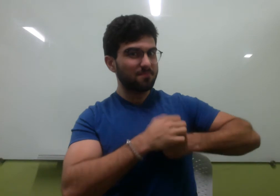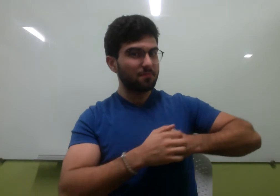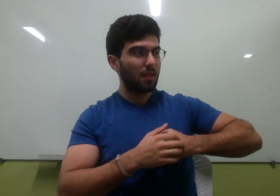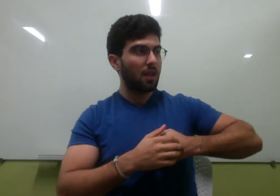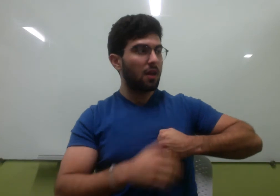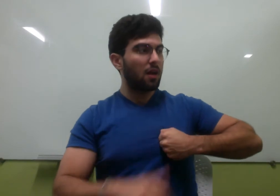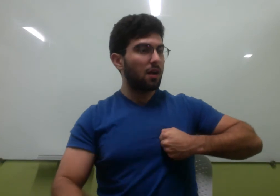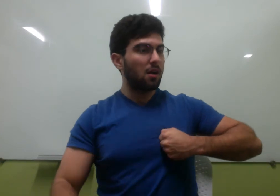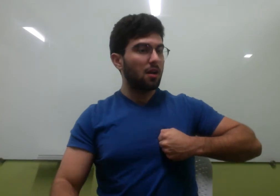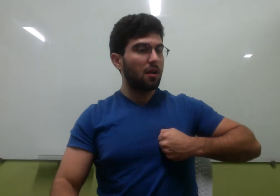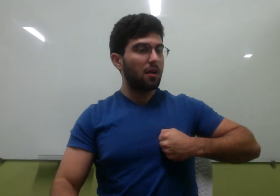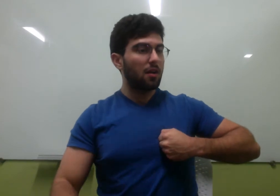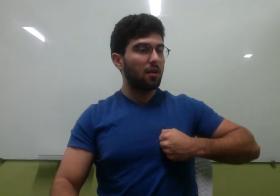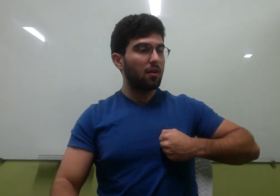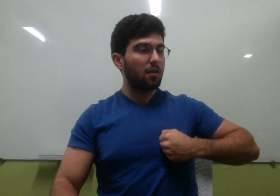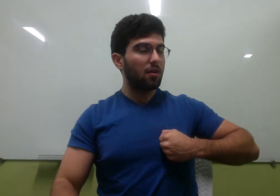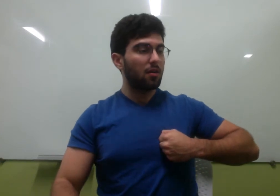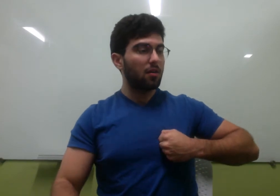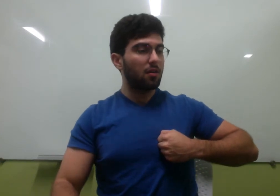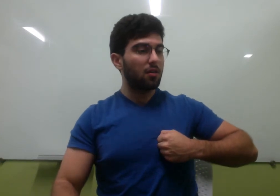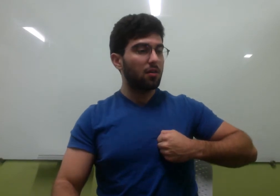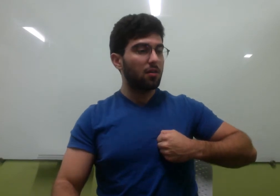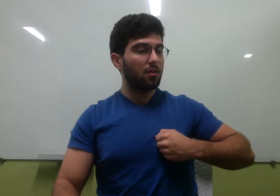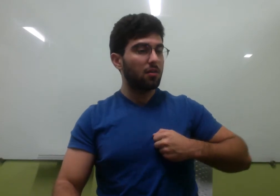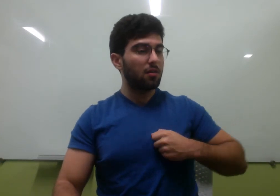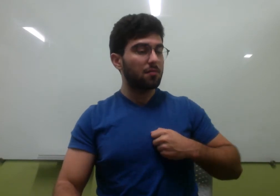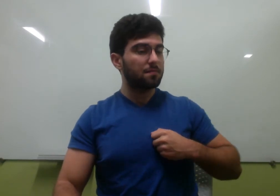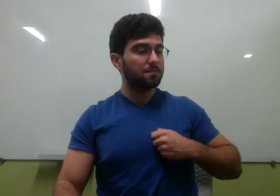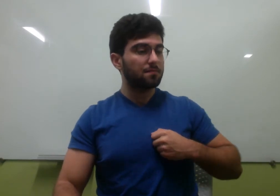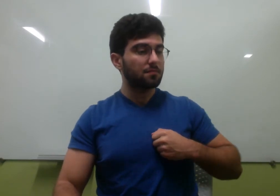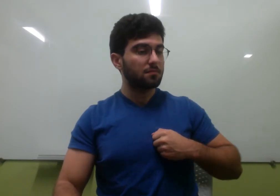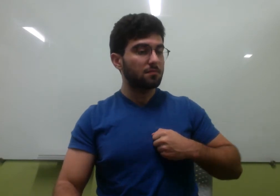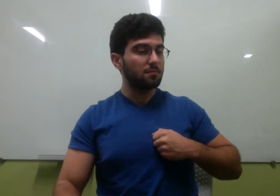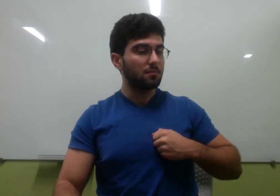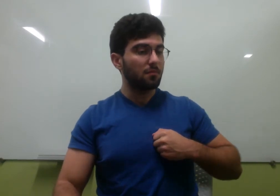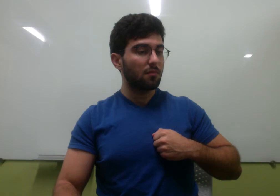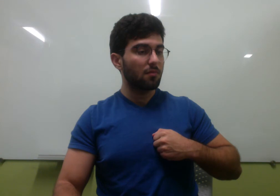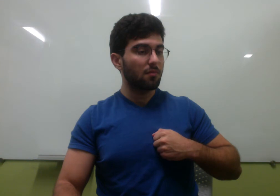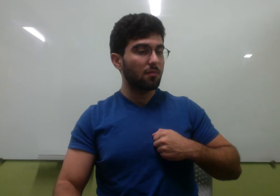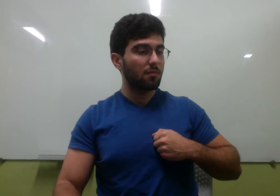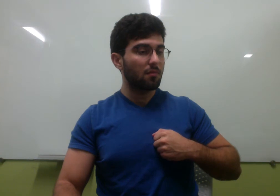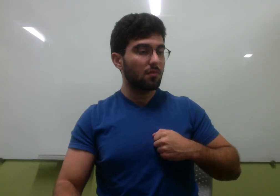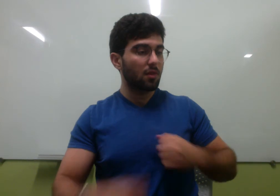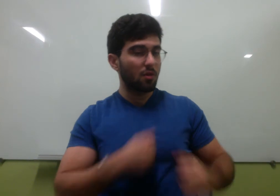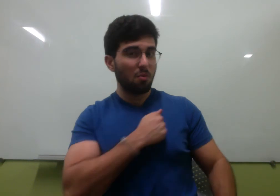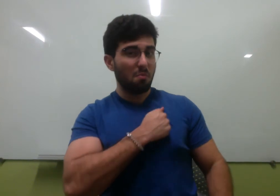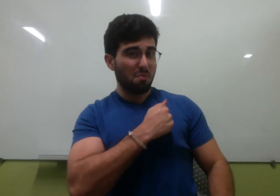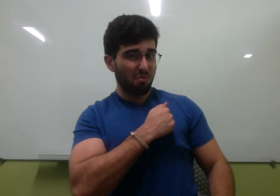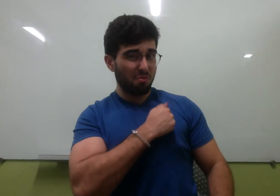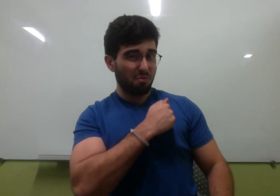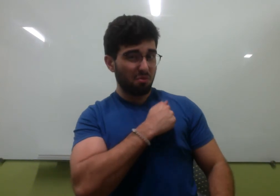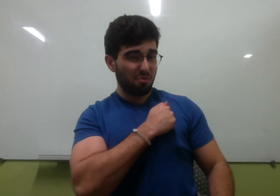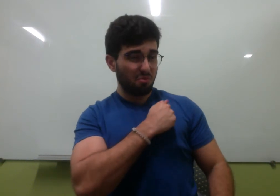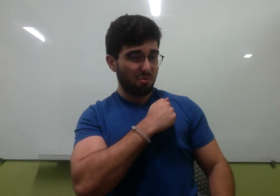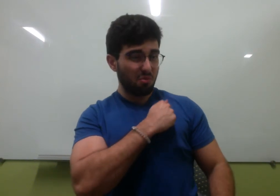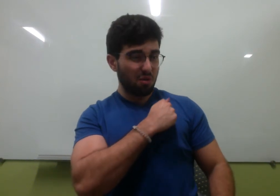as possible. And then they have a really tough coat and a tough hide. And the way this article put it is it sort of acts